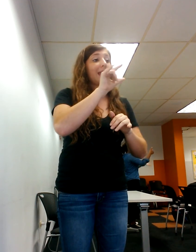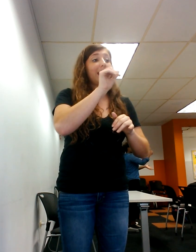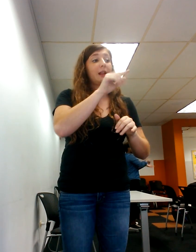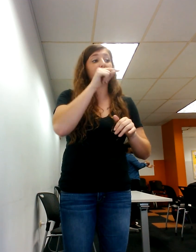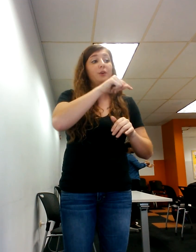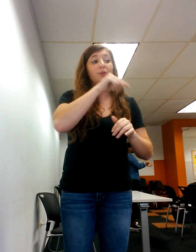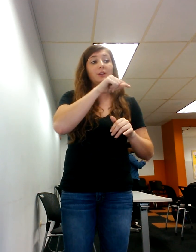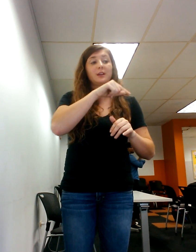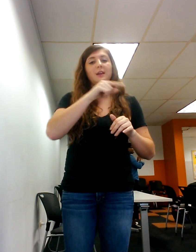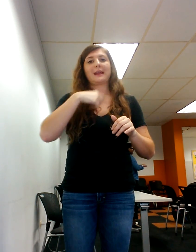because I